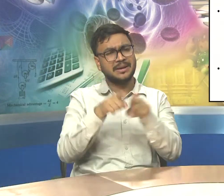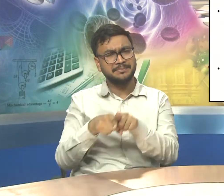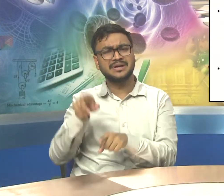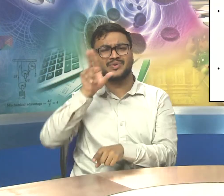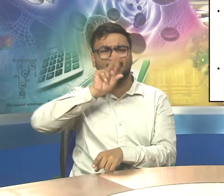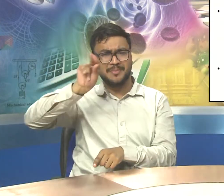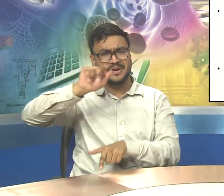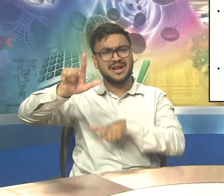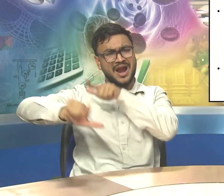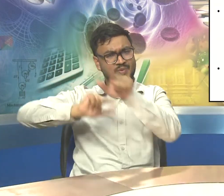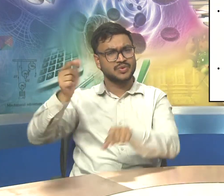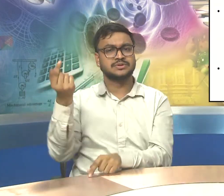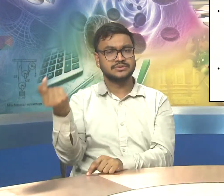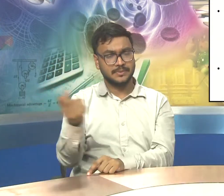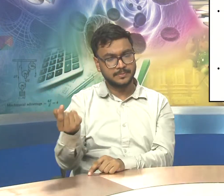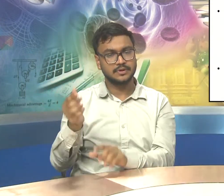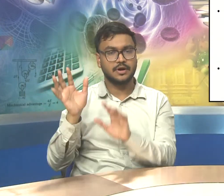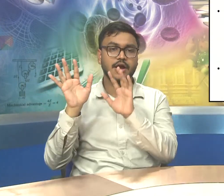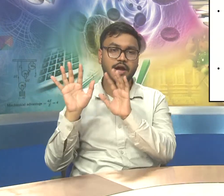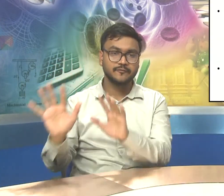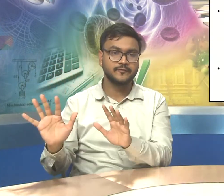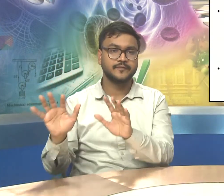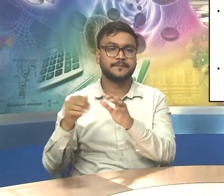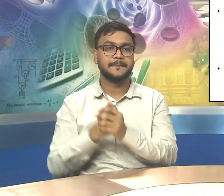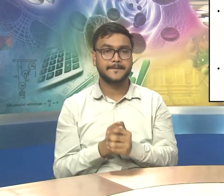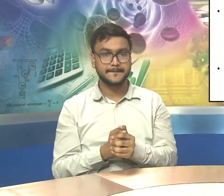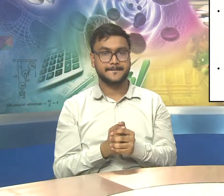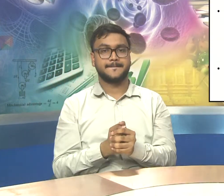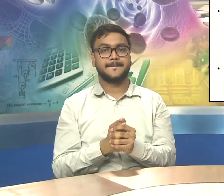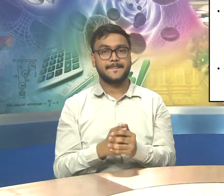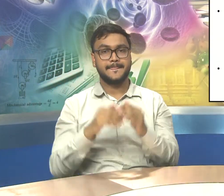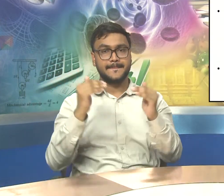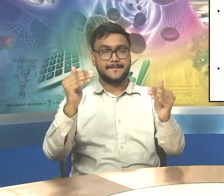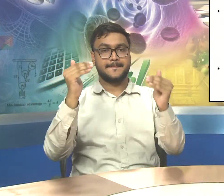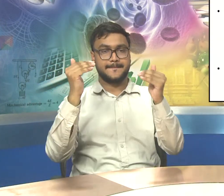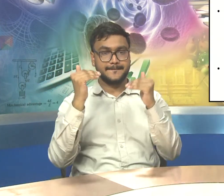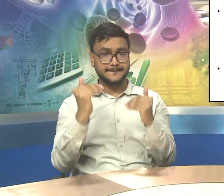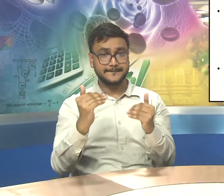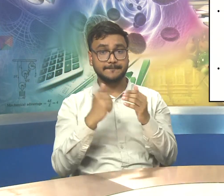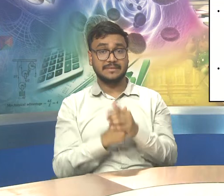ISL is based on another spoken or written language.